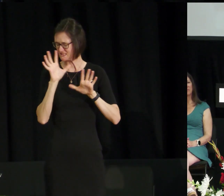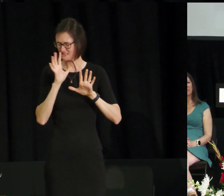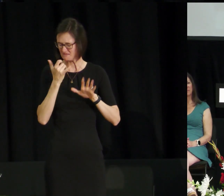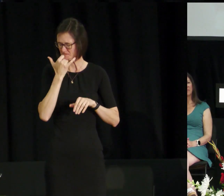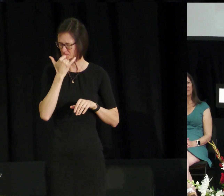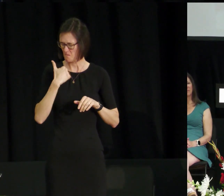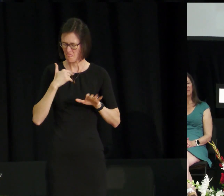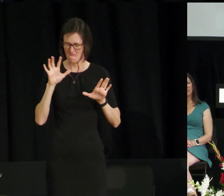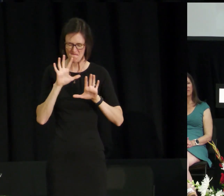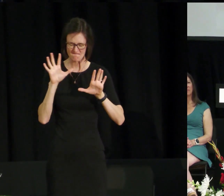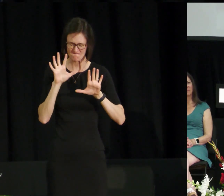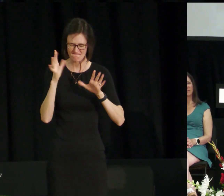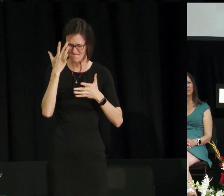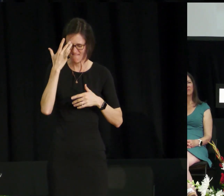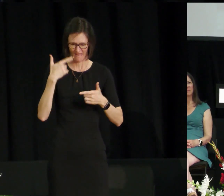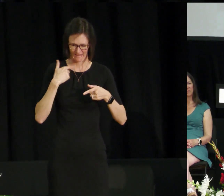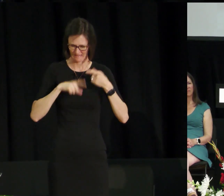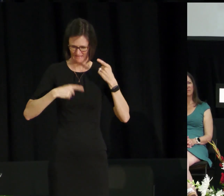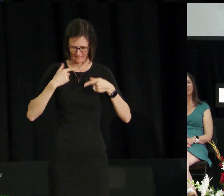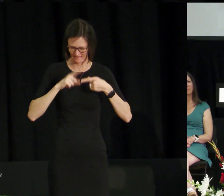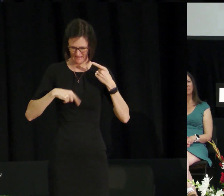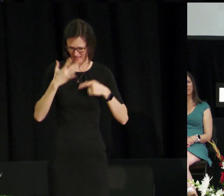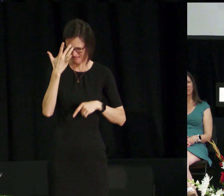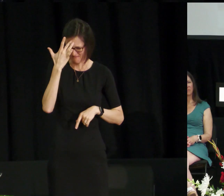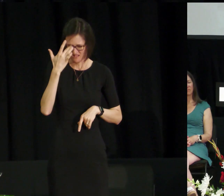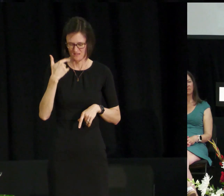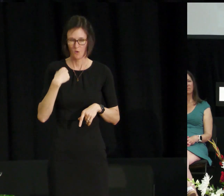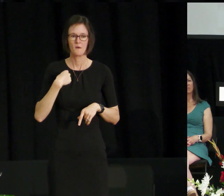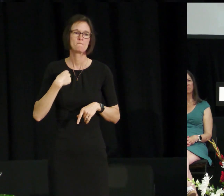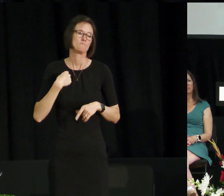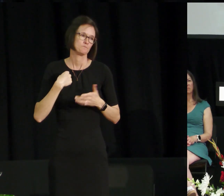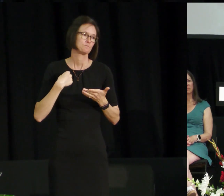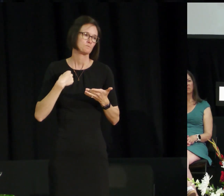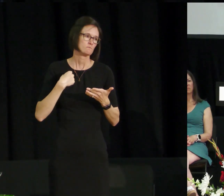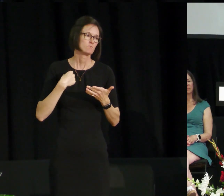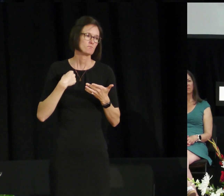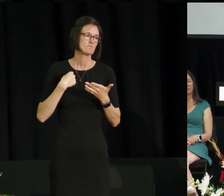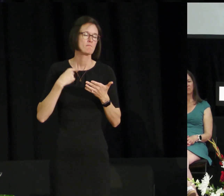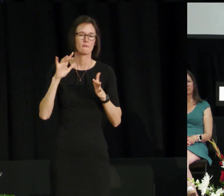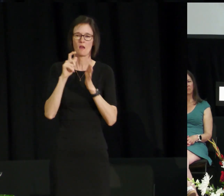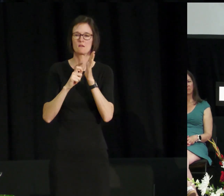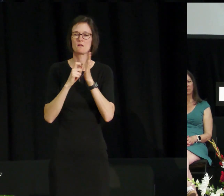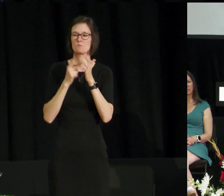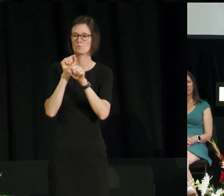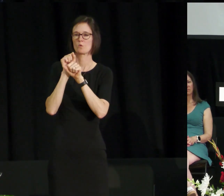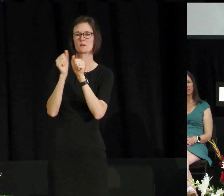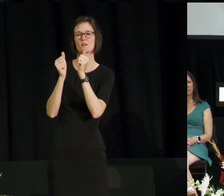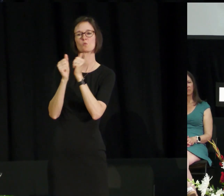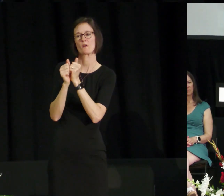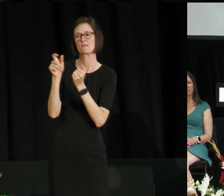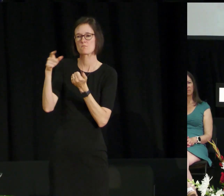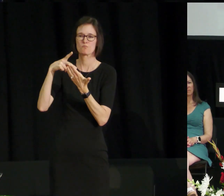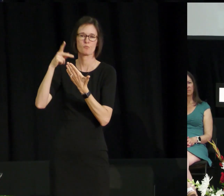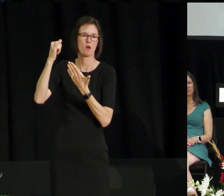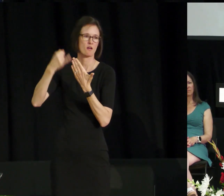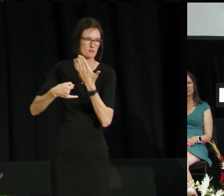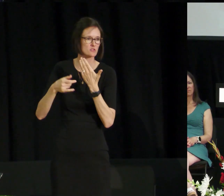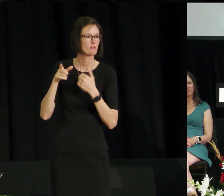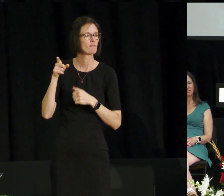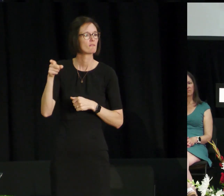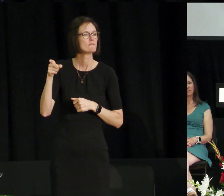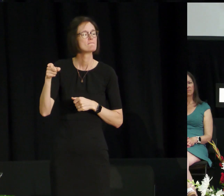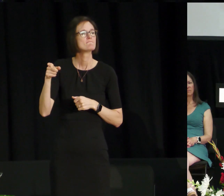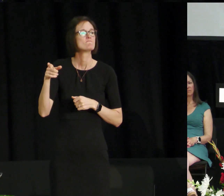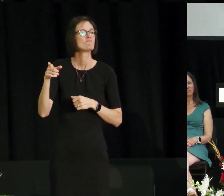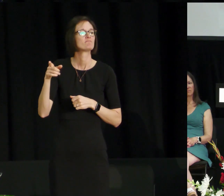me And I went to complain To I was working on a project With the council of neighborhoods And organizations And the